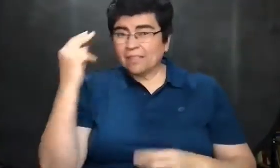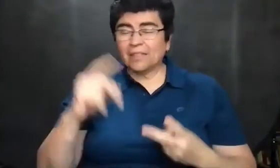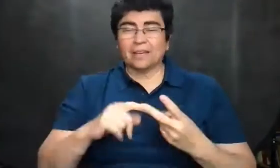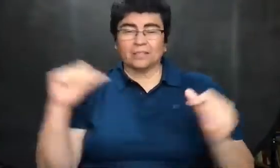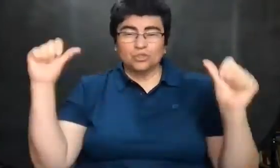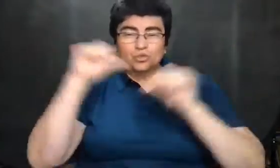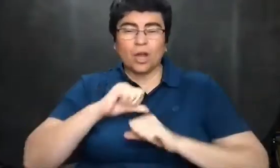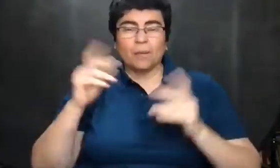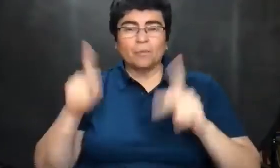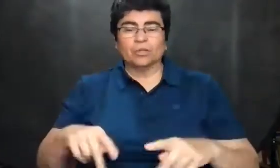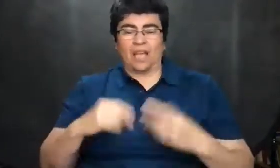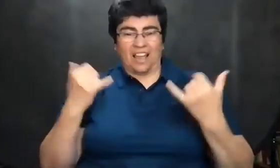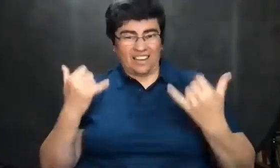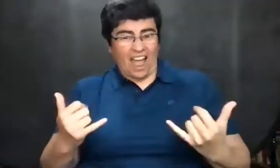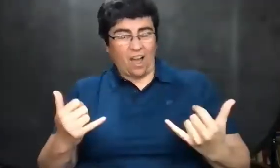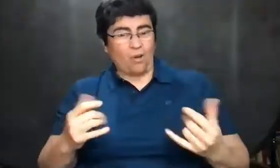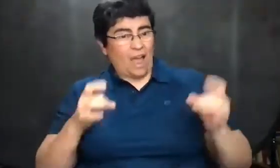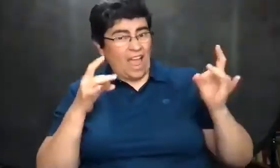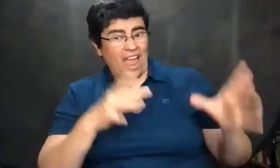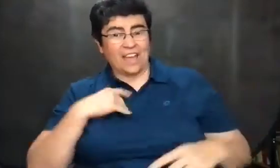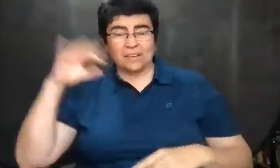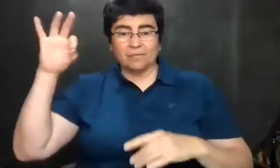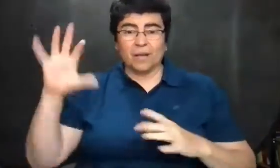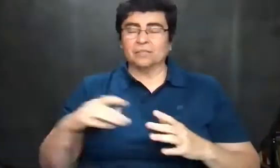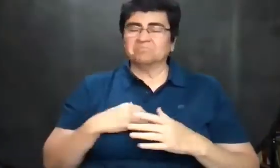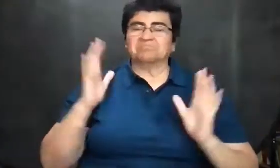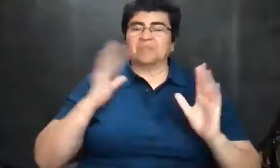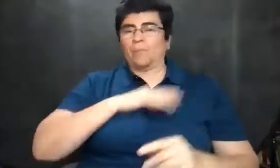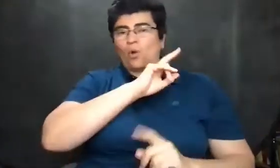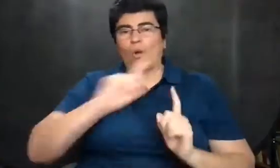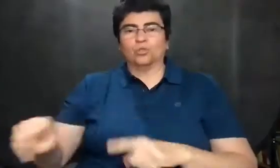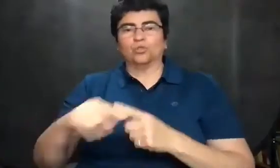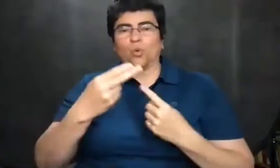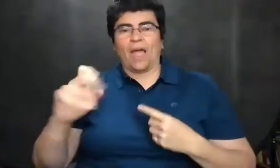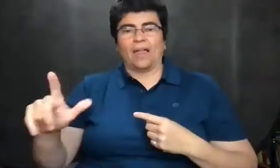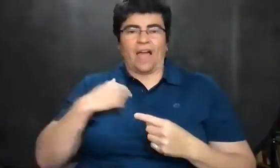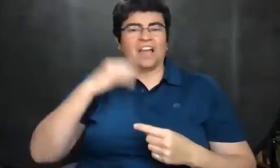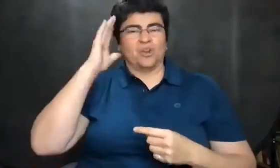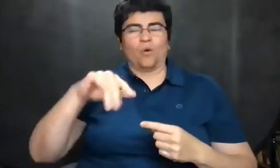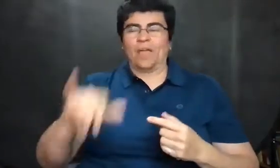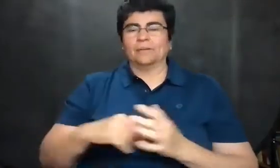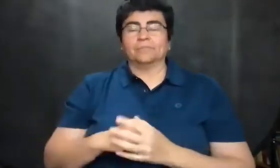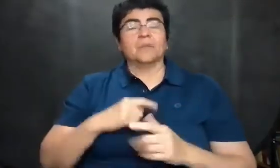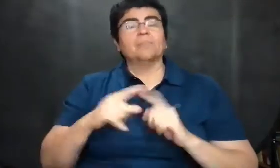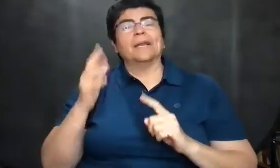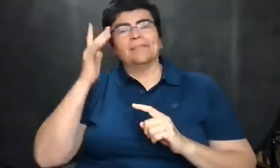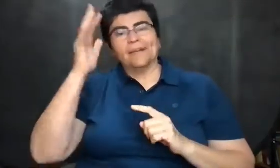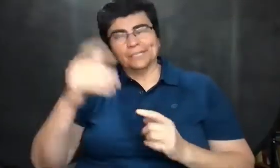to hate him on, you know, I'm going straight to hell. I know that, you know, but eventually the day came